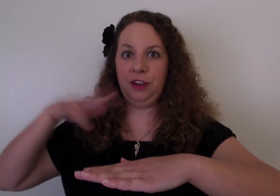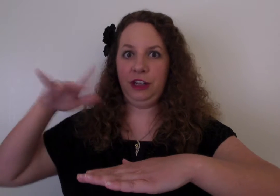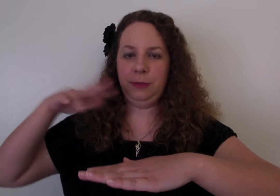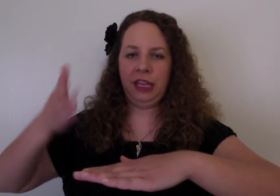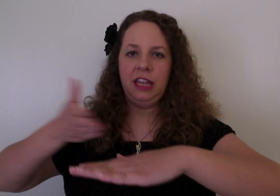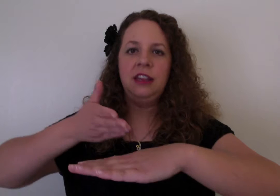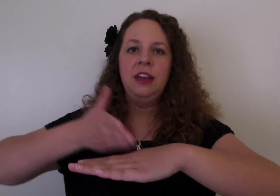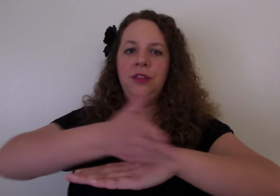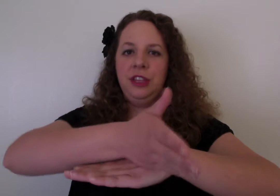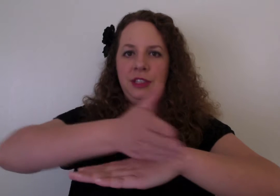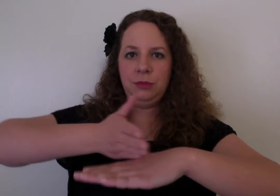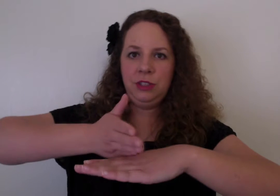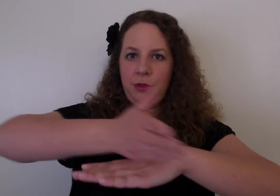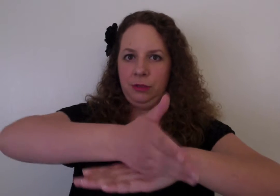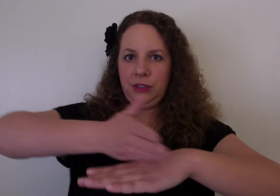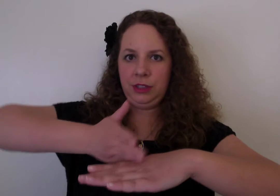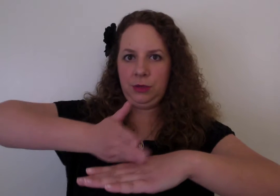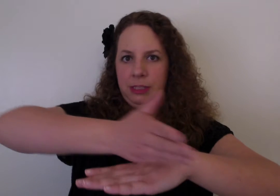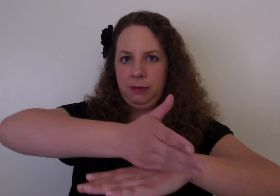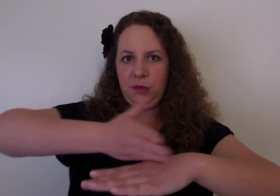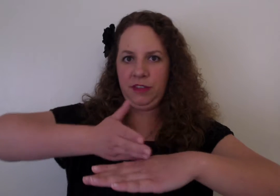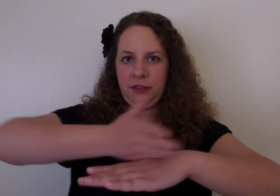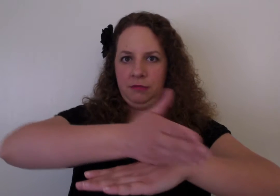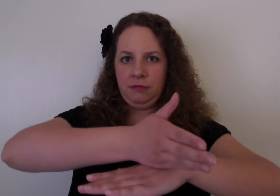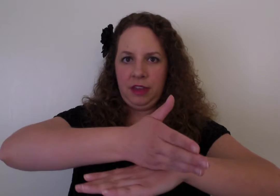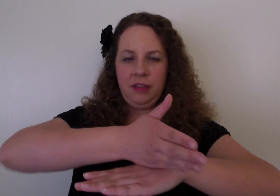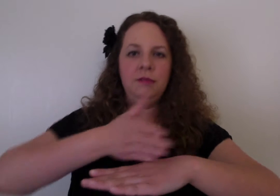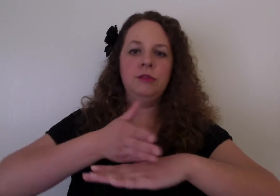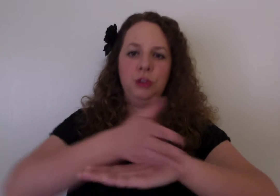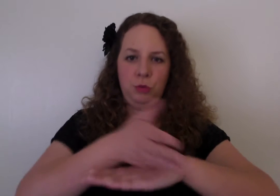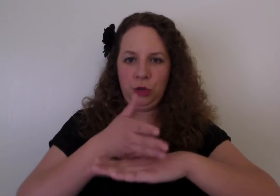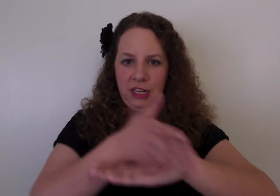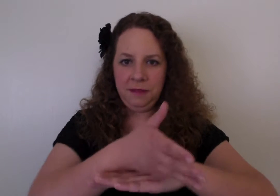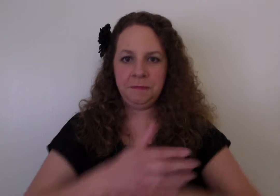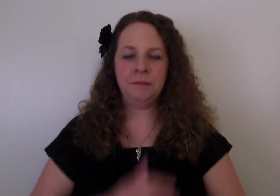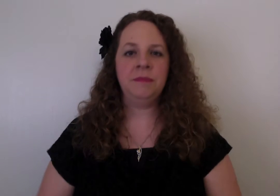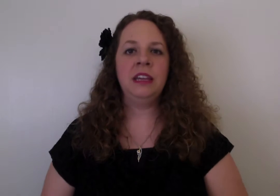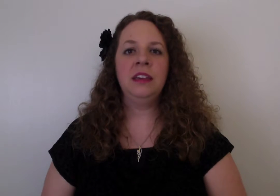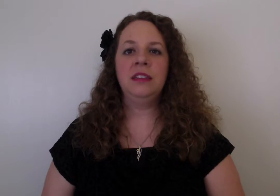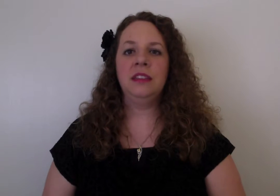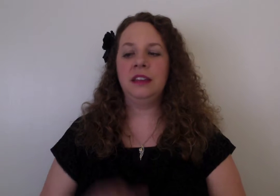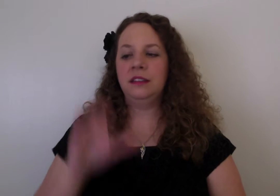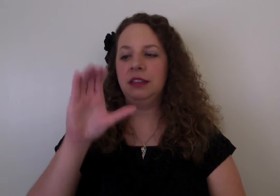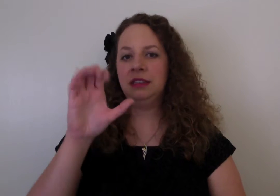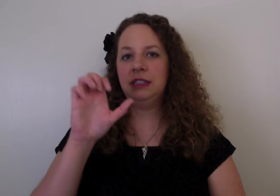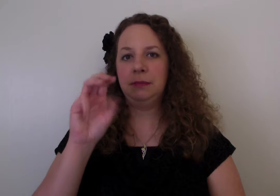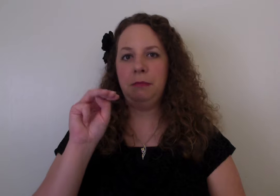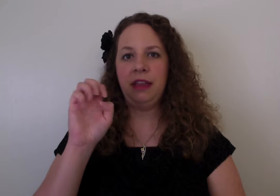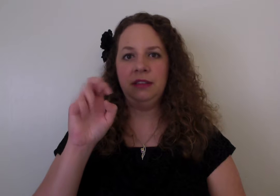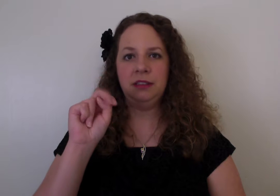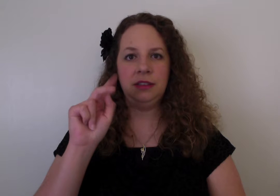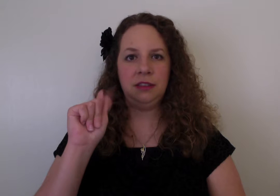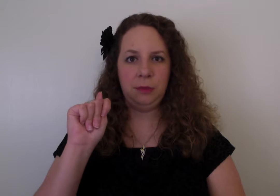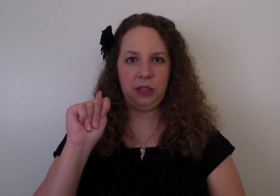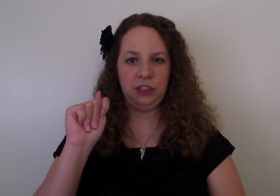fingerspelling hand. This is the only one that's going to be moving. So wood, then cement, the book is just